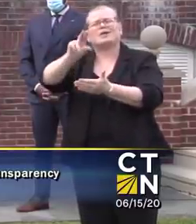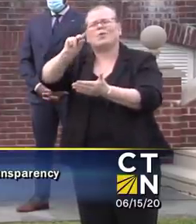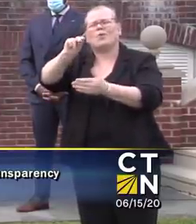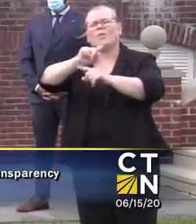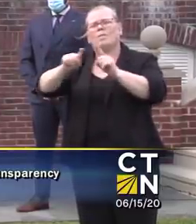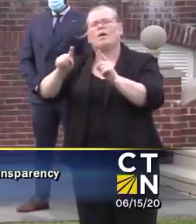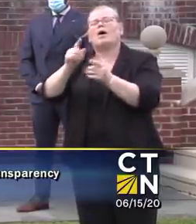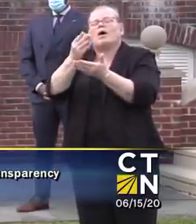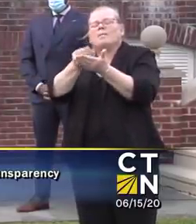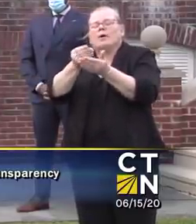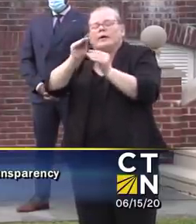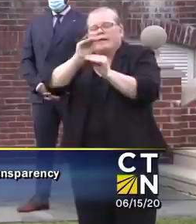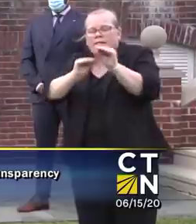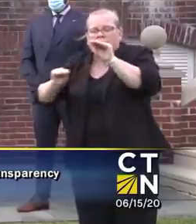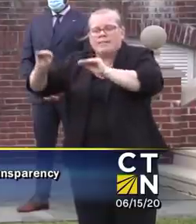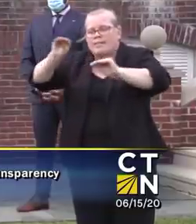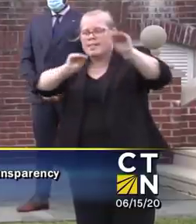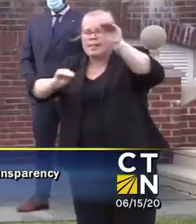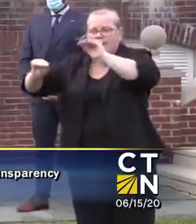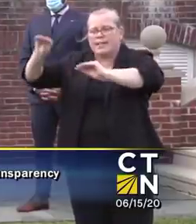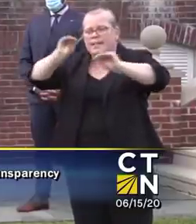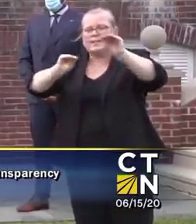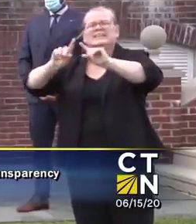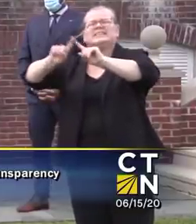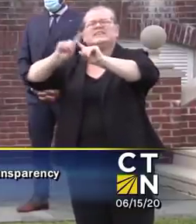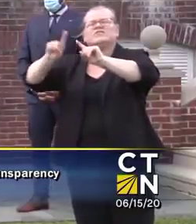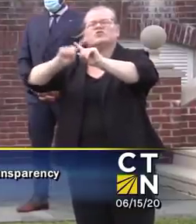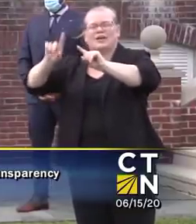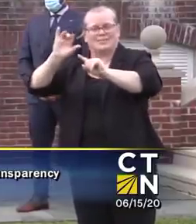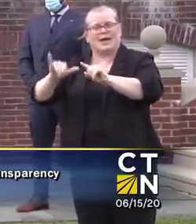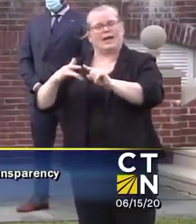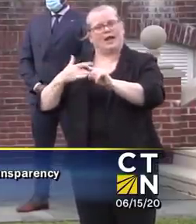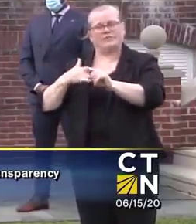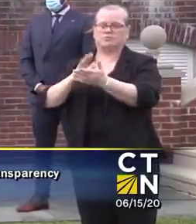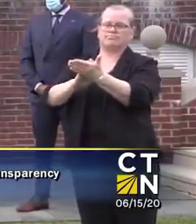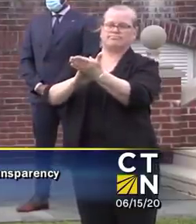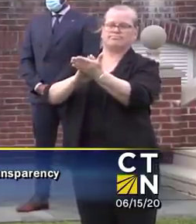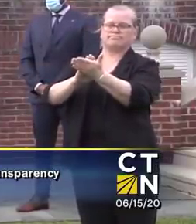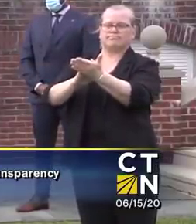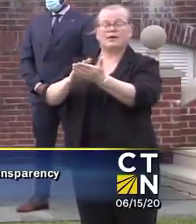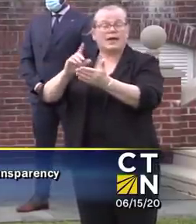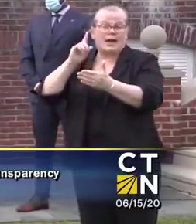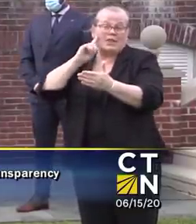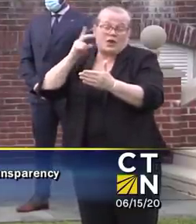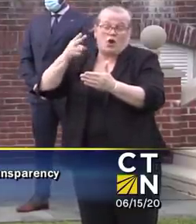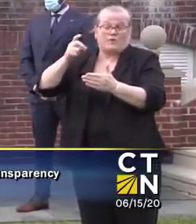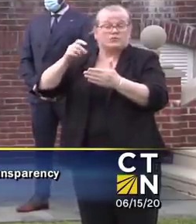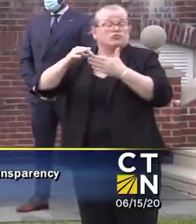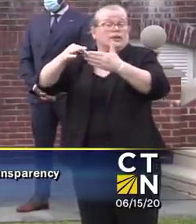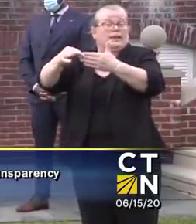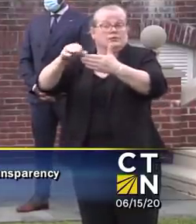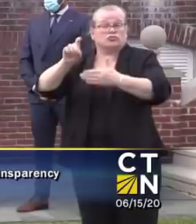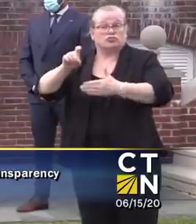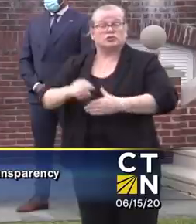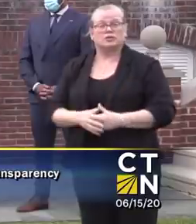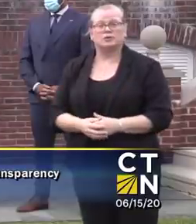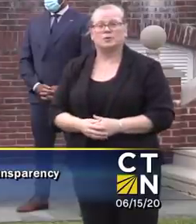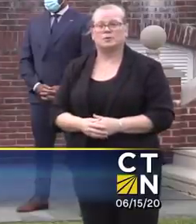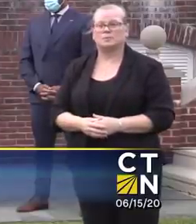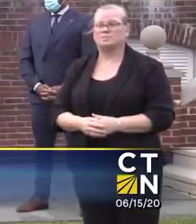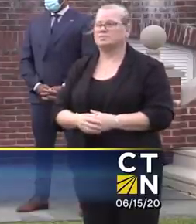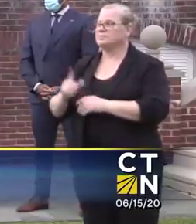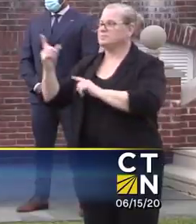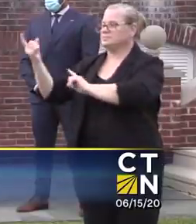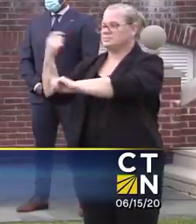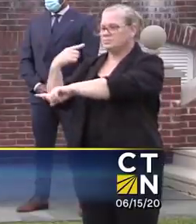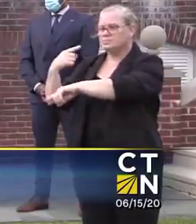and municipalities should take the lead. Governor, speaking of budgets, I have a question from Paul Hughes. David Lehman told